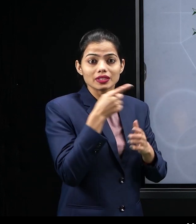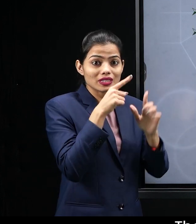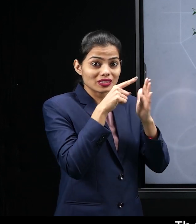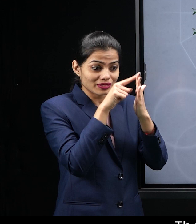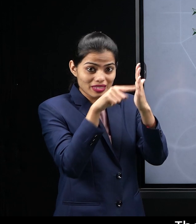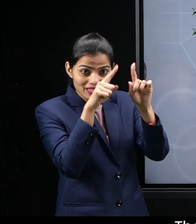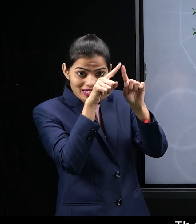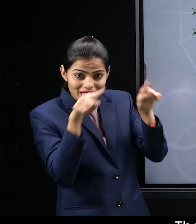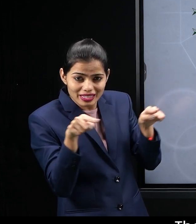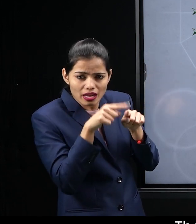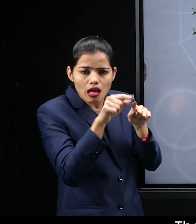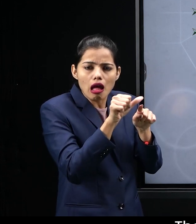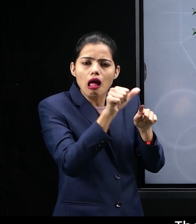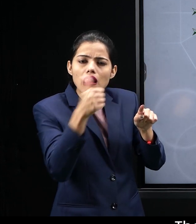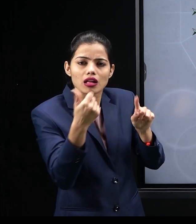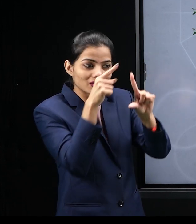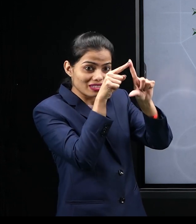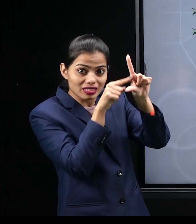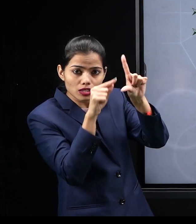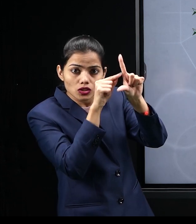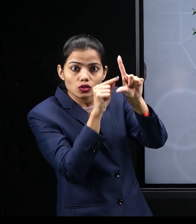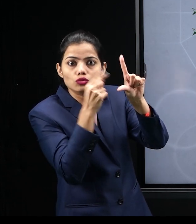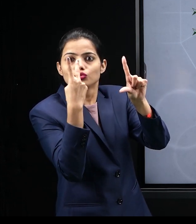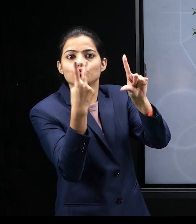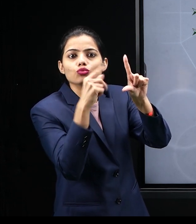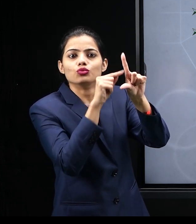The sum of the other two angles is 90 degrees.